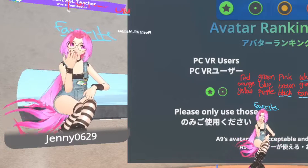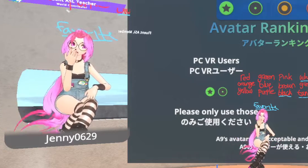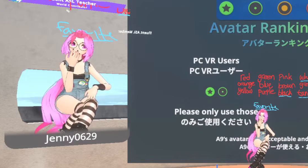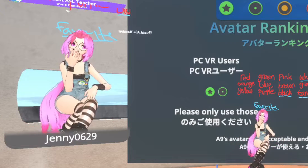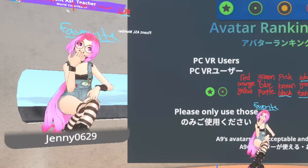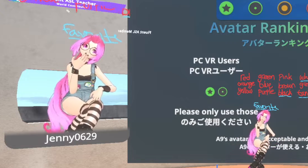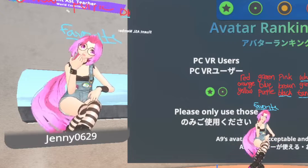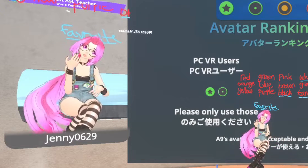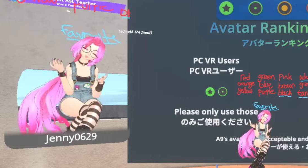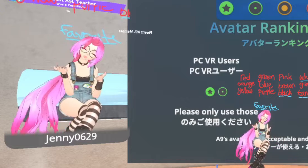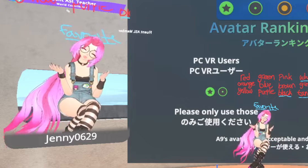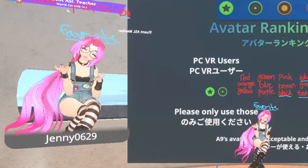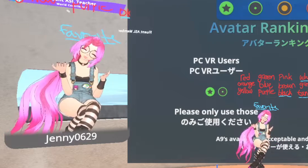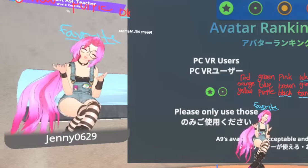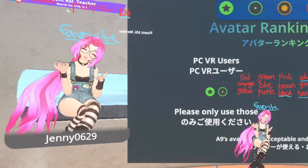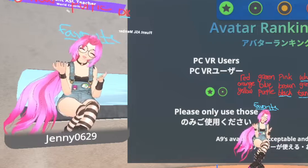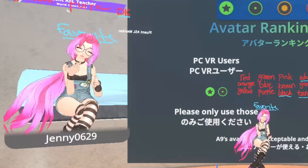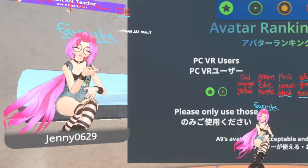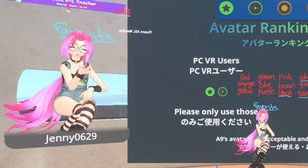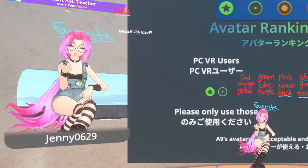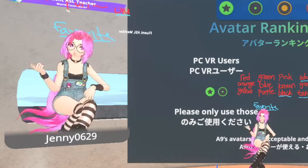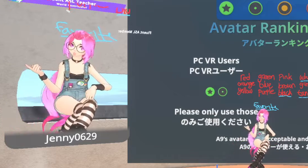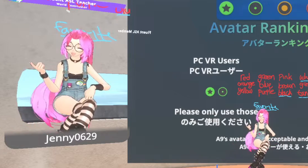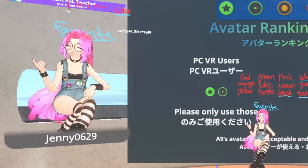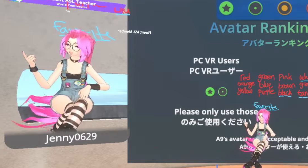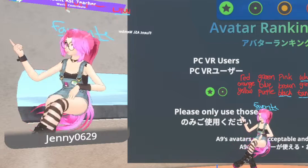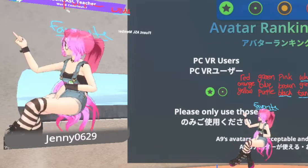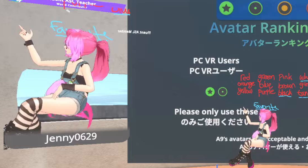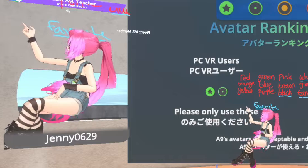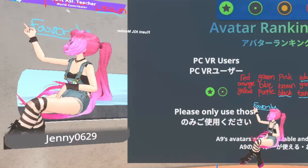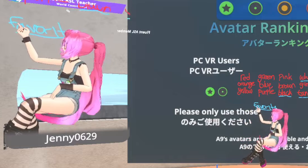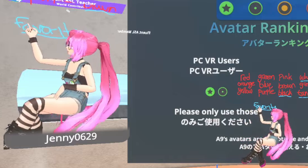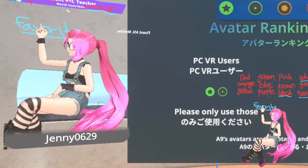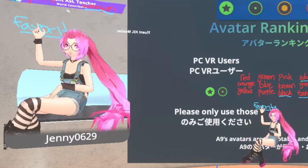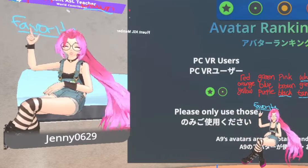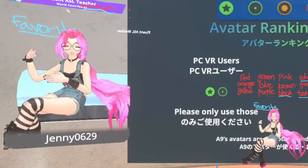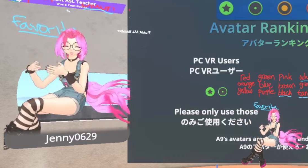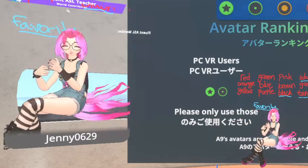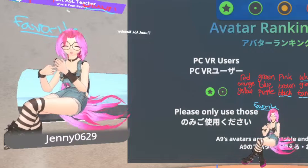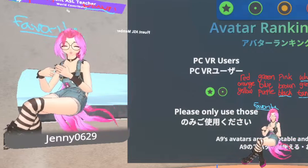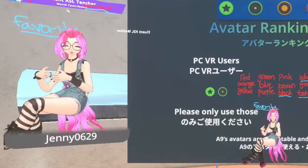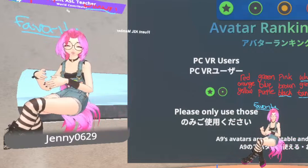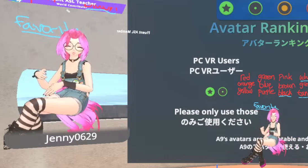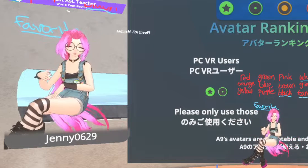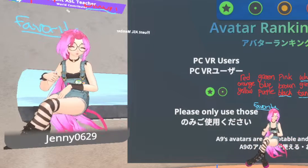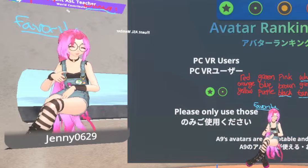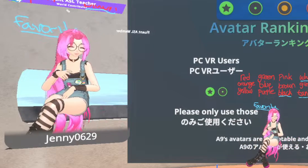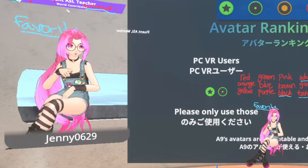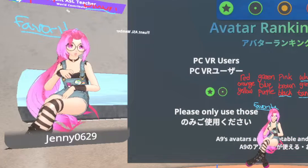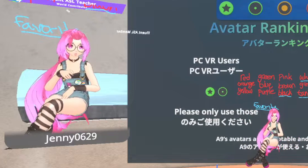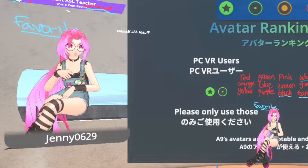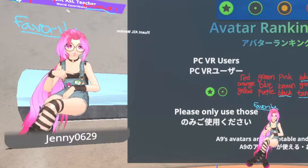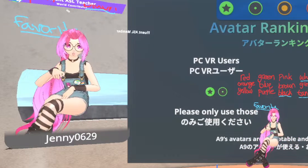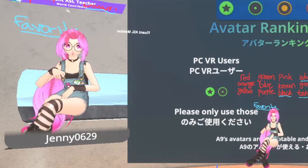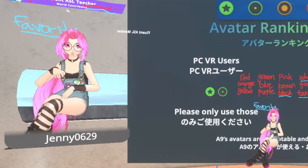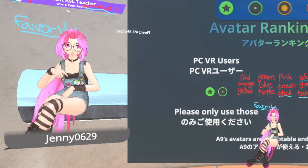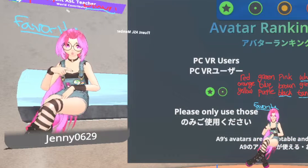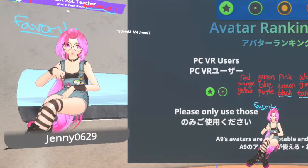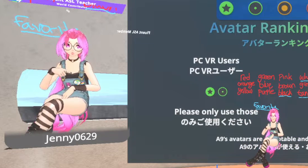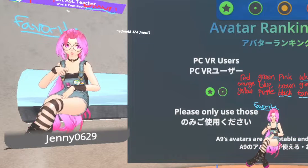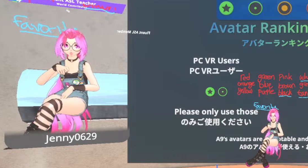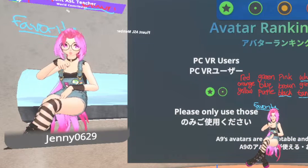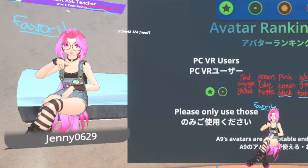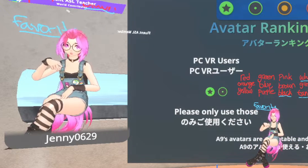So your favorite color is what? What is your favorite color? Now that you know how to sign these, show me. What's your favorite color?